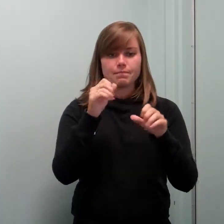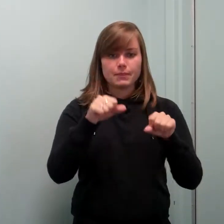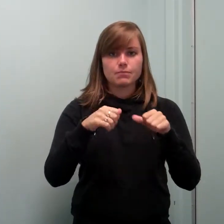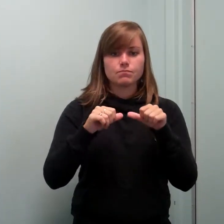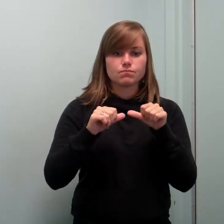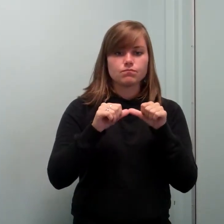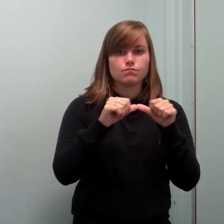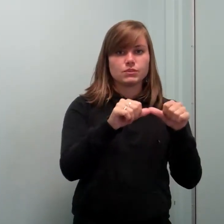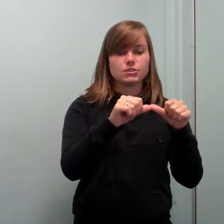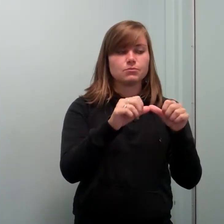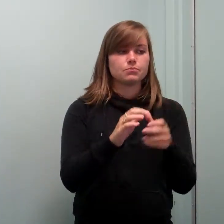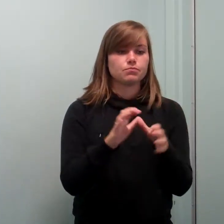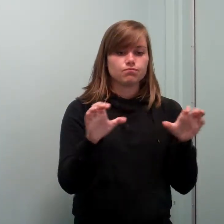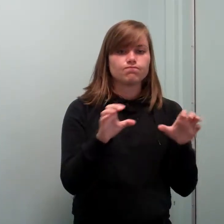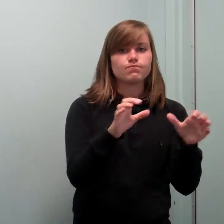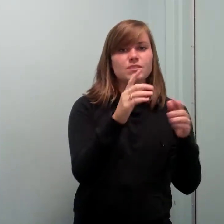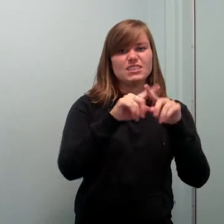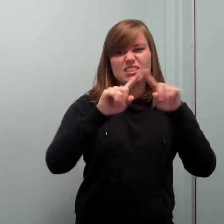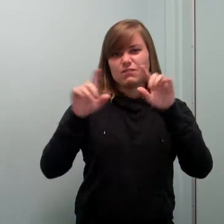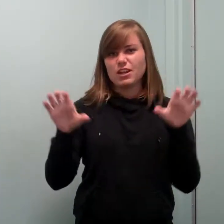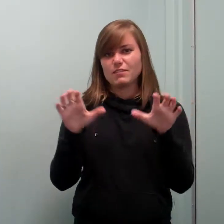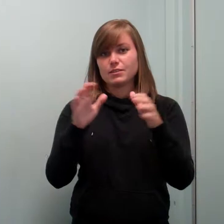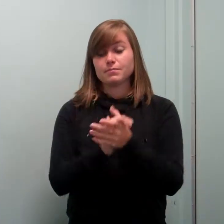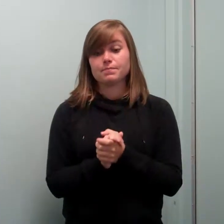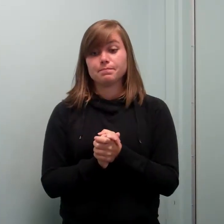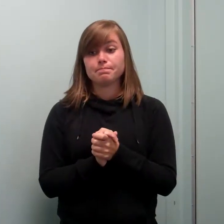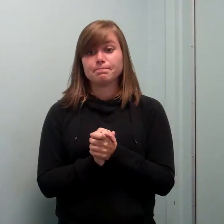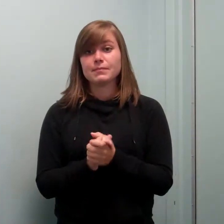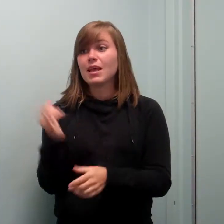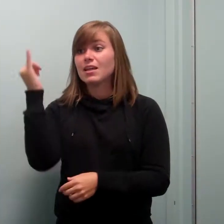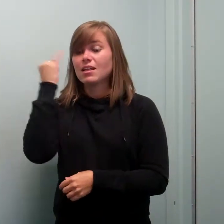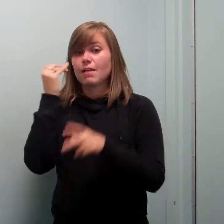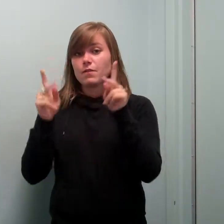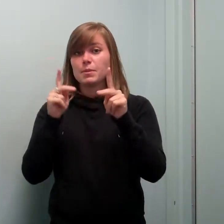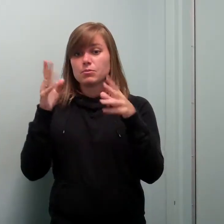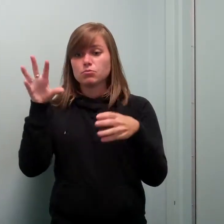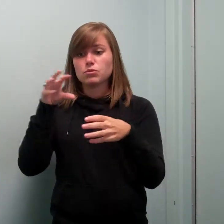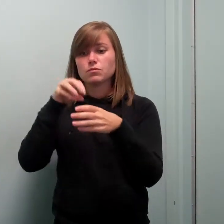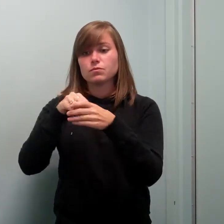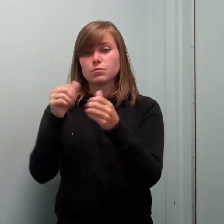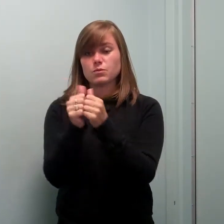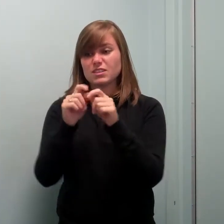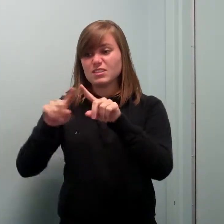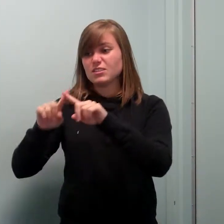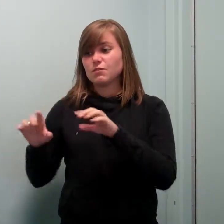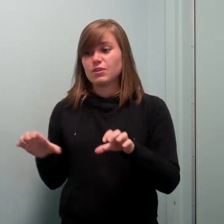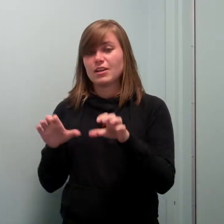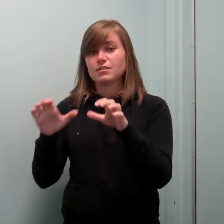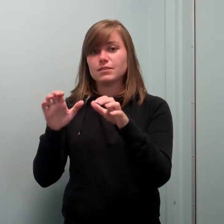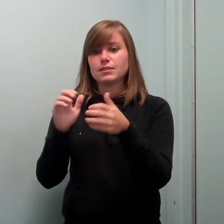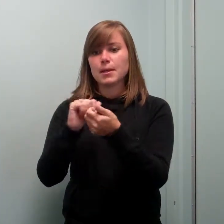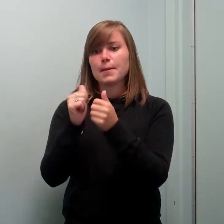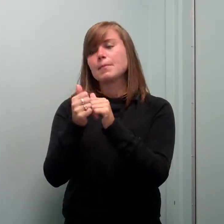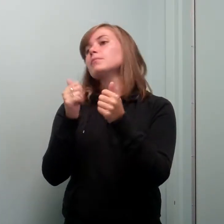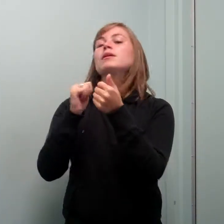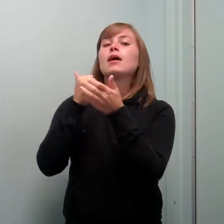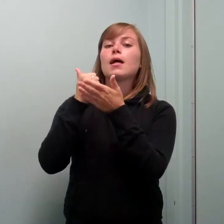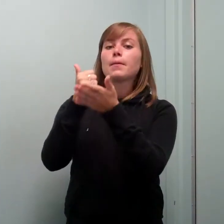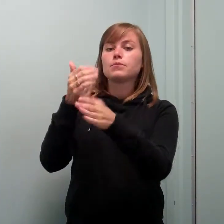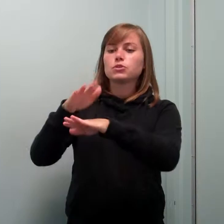are engaged in activities are happier, easier for their caregivers to look after, and may even slow the progress of the disease.